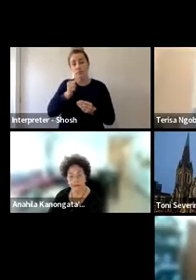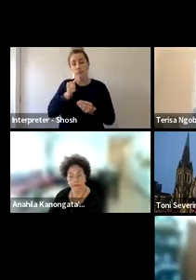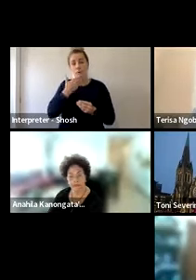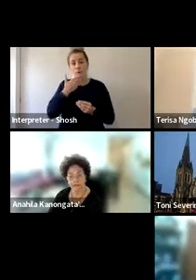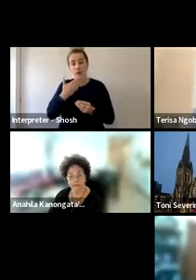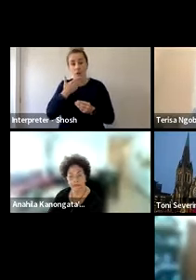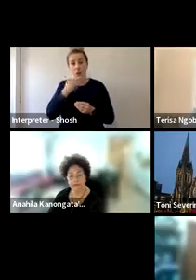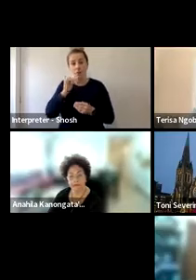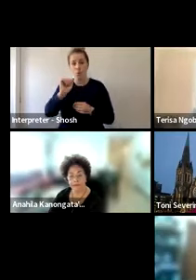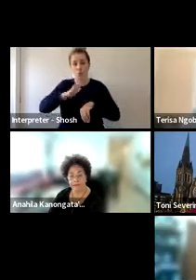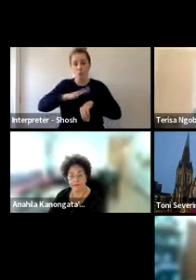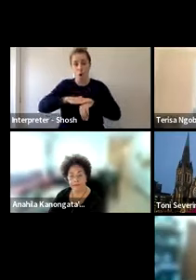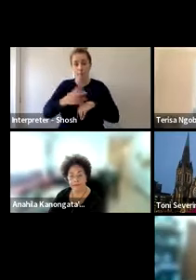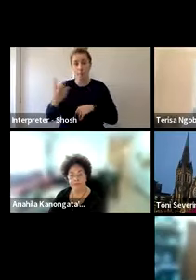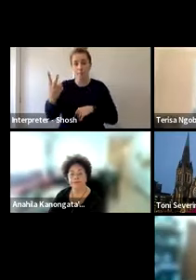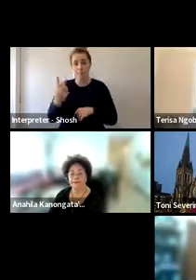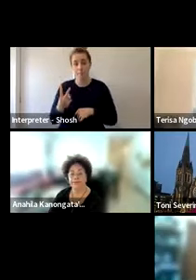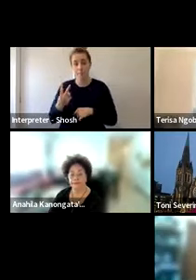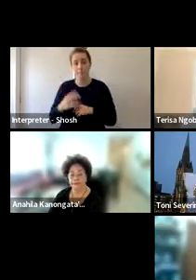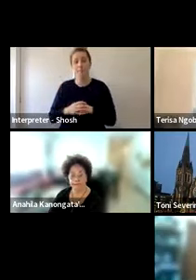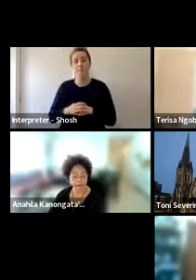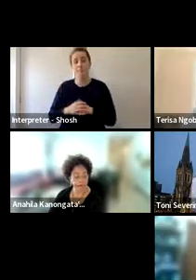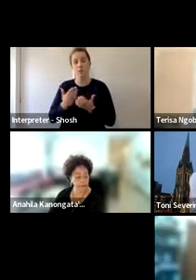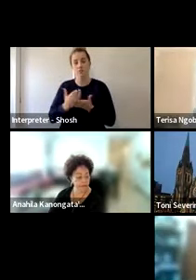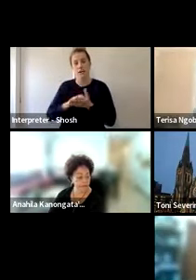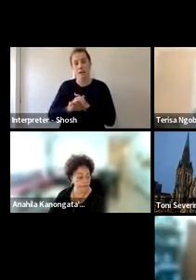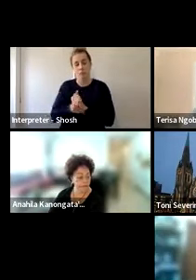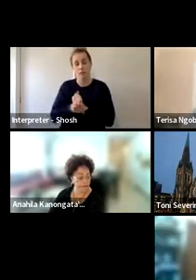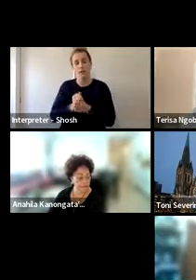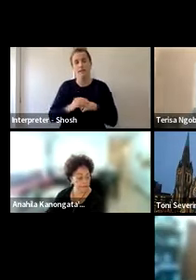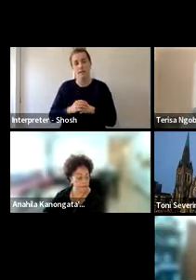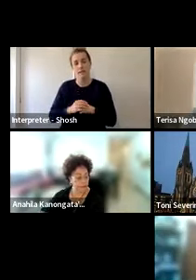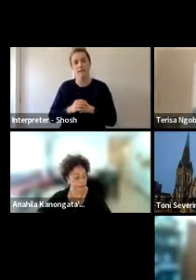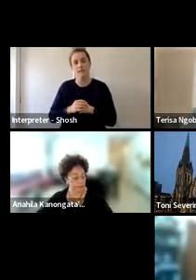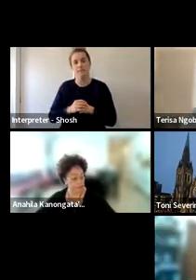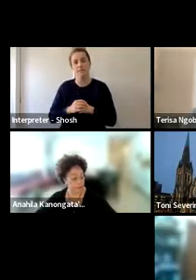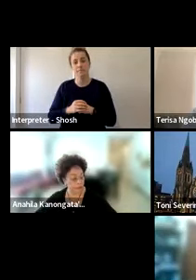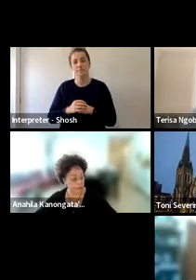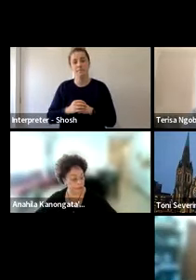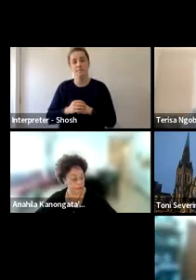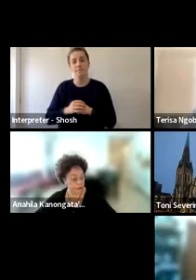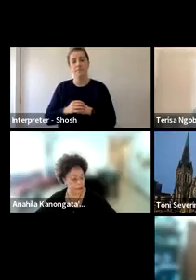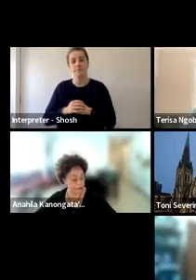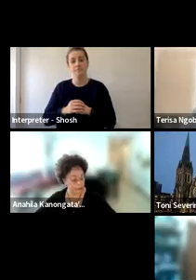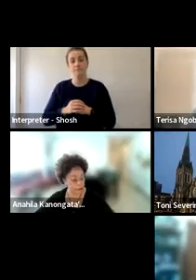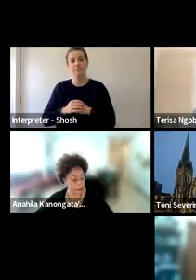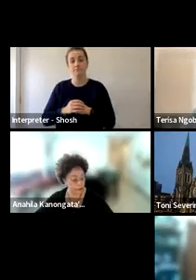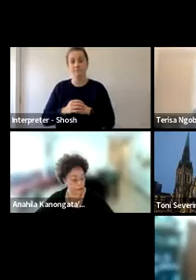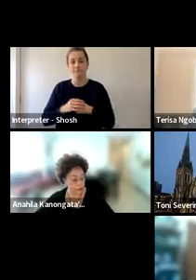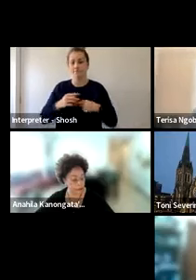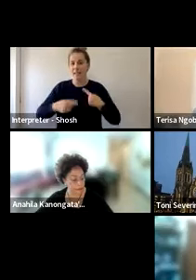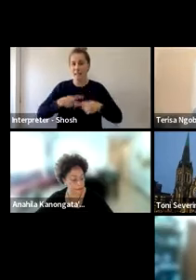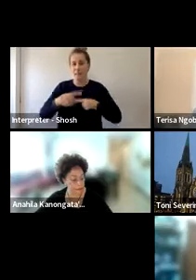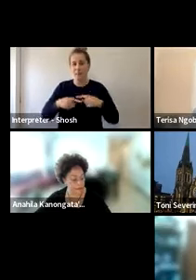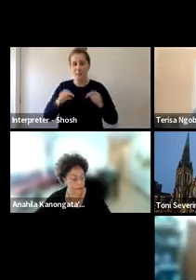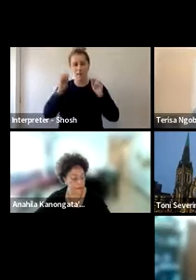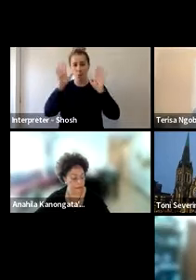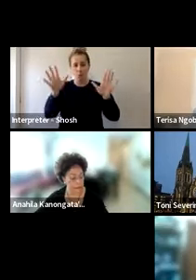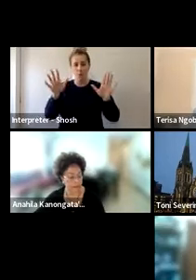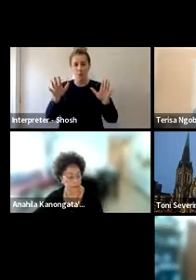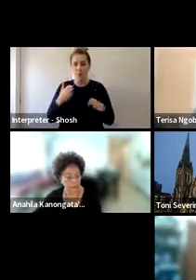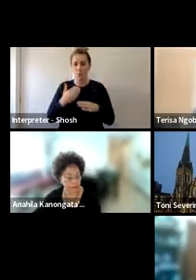you for your time with us today. Really appreciate it. And keep up the awesome work.